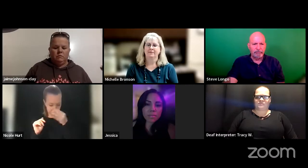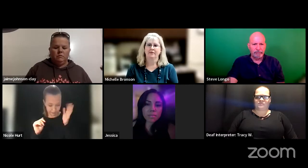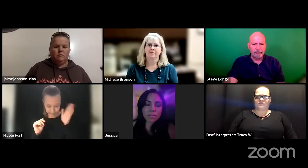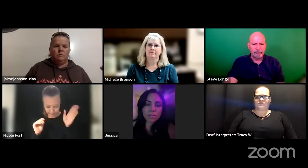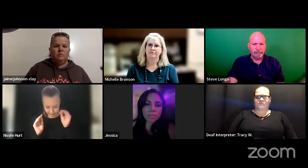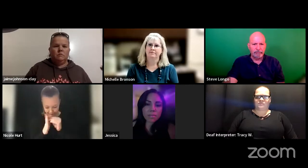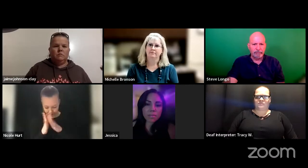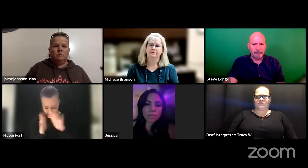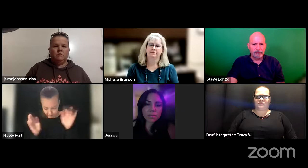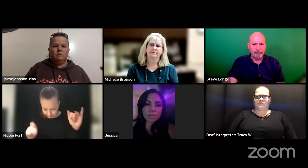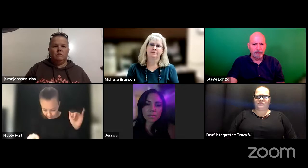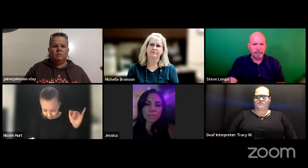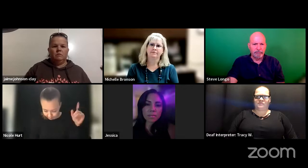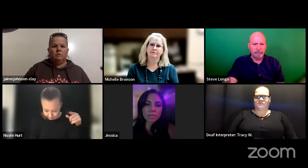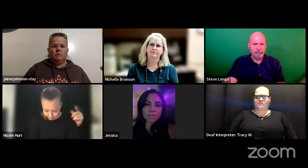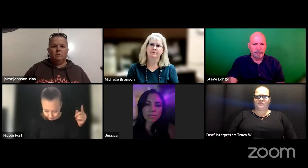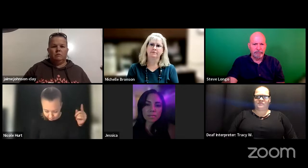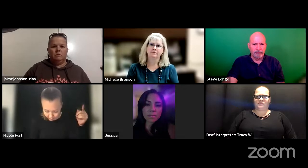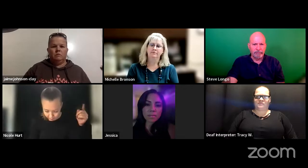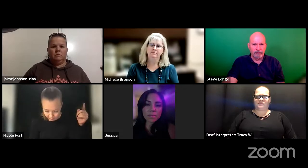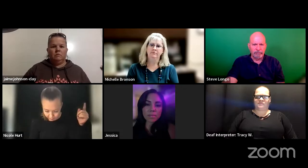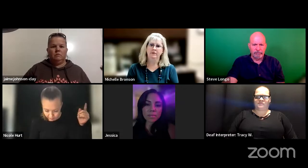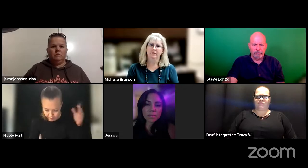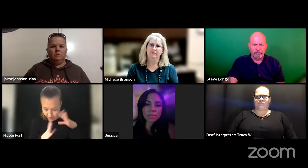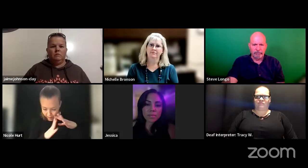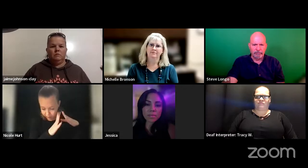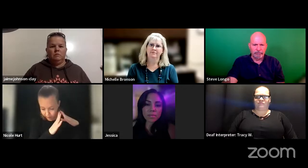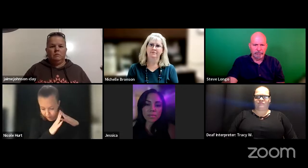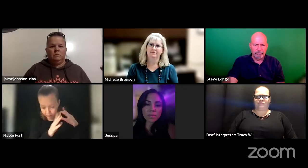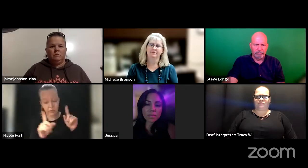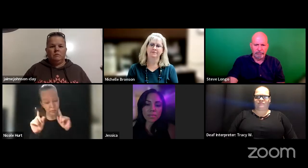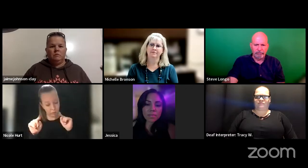I have completed that task, excuse me.